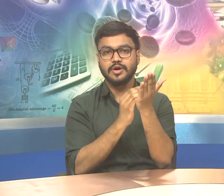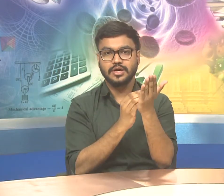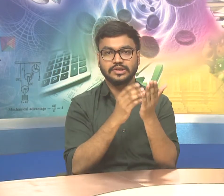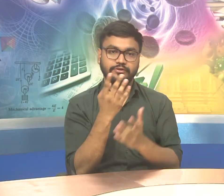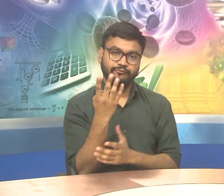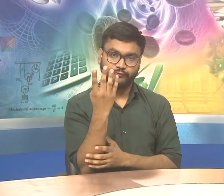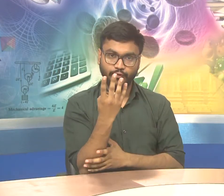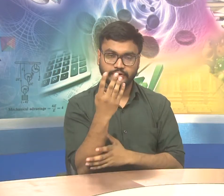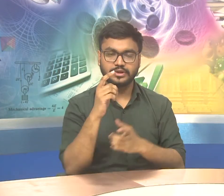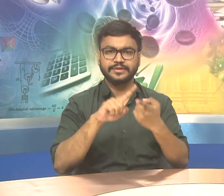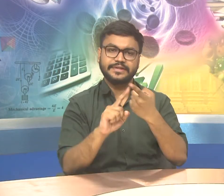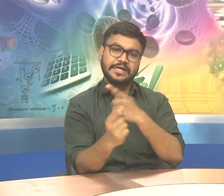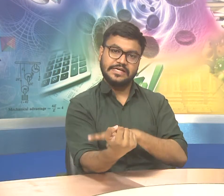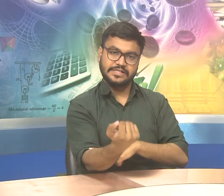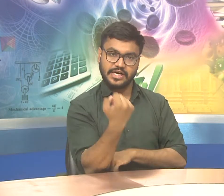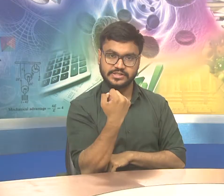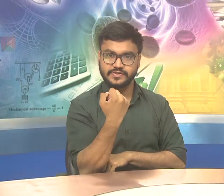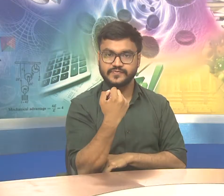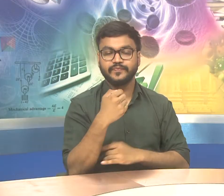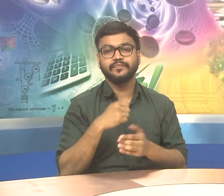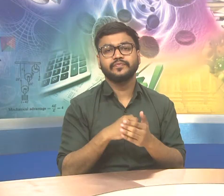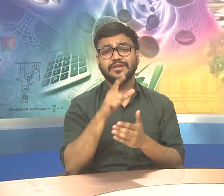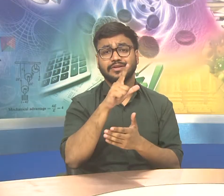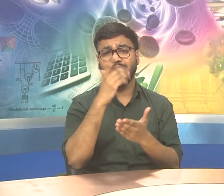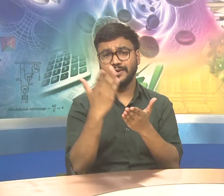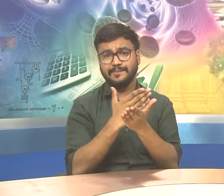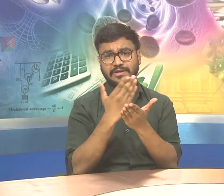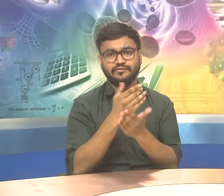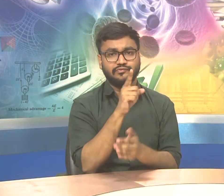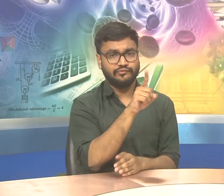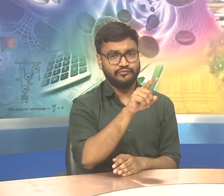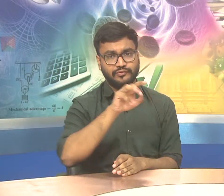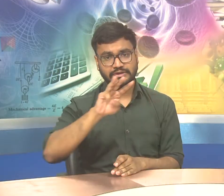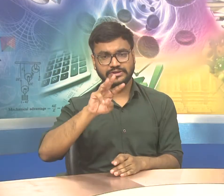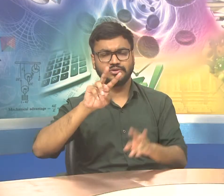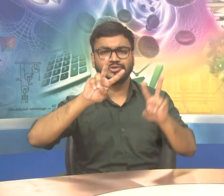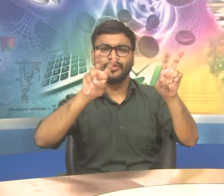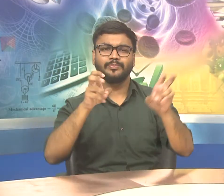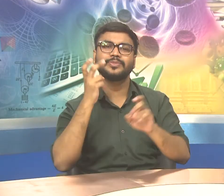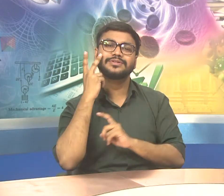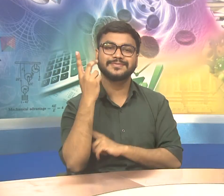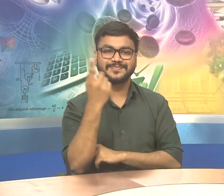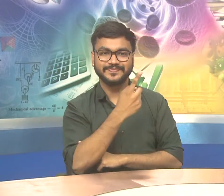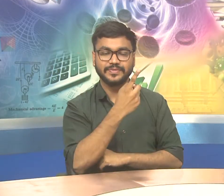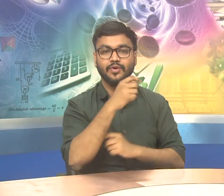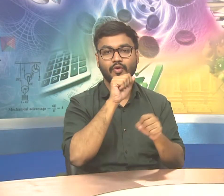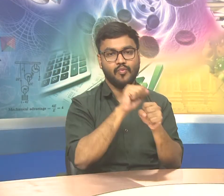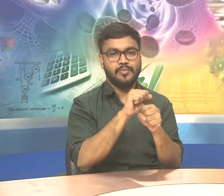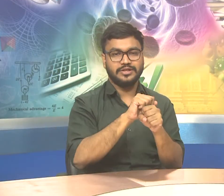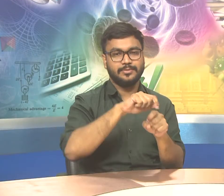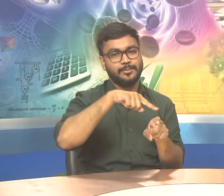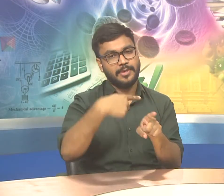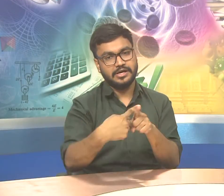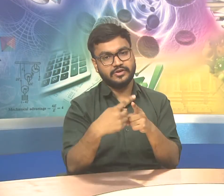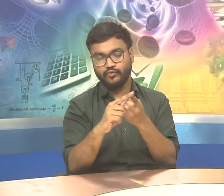212, Module number 4, Energy. Lesson 13, Work